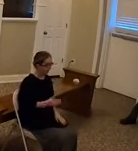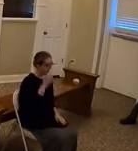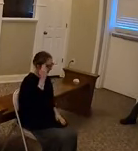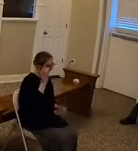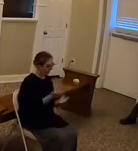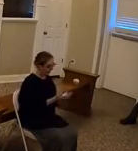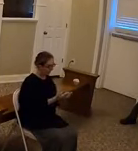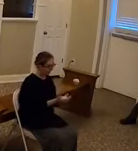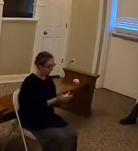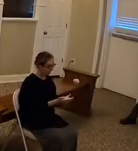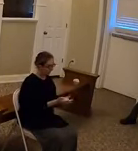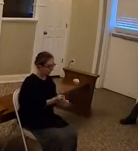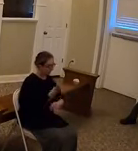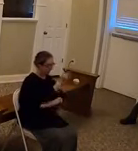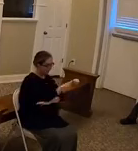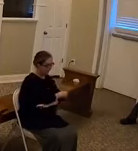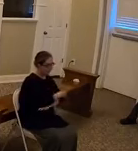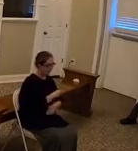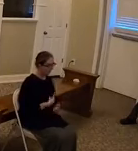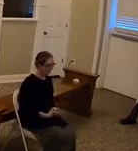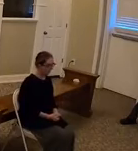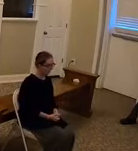think they carried it over to today. Amen.